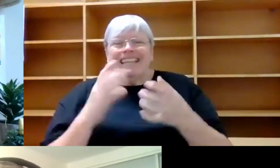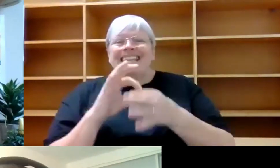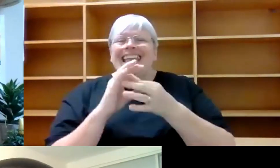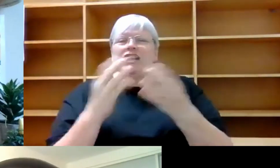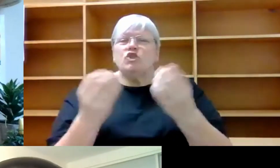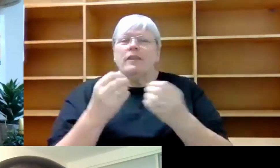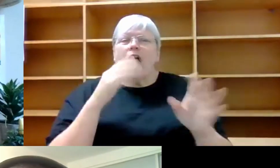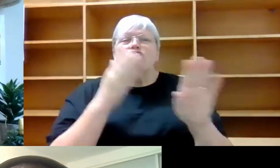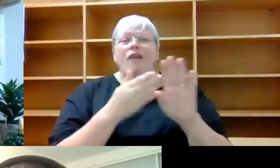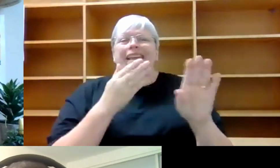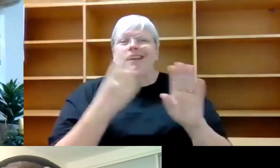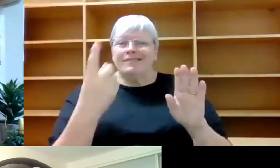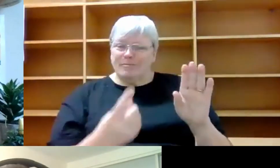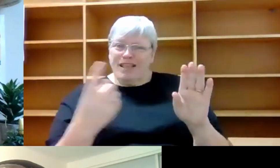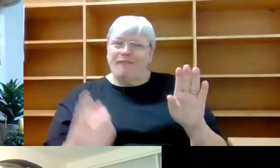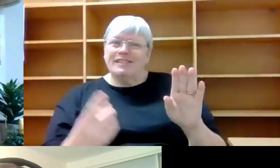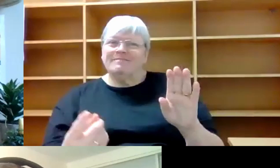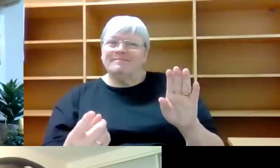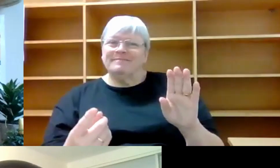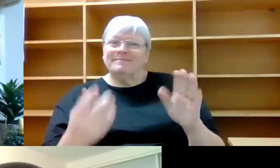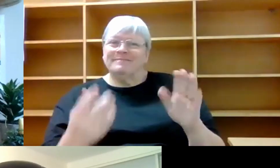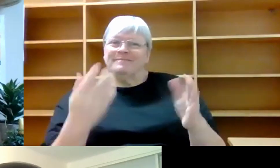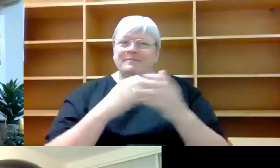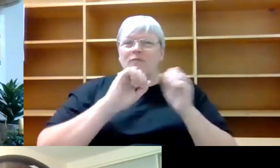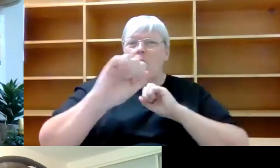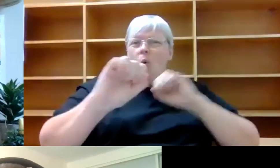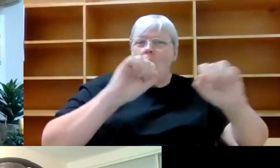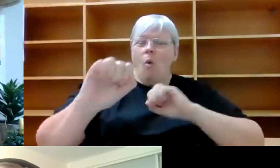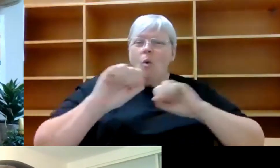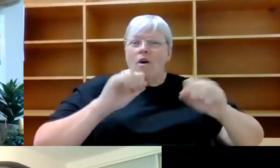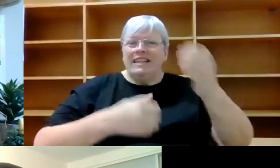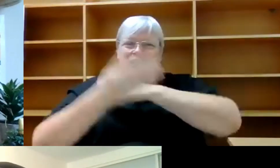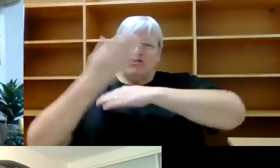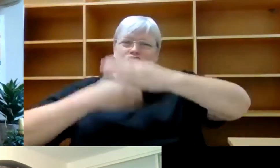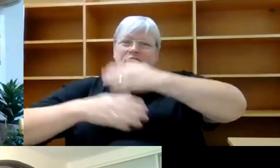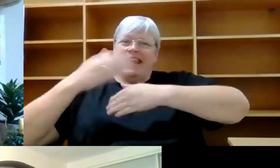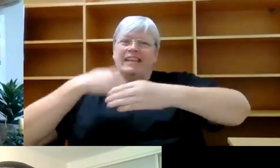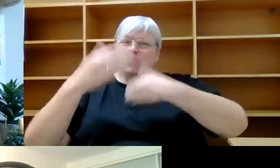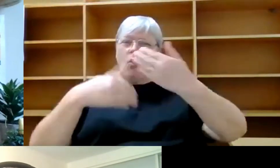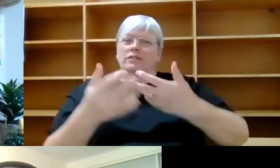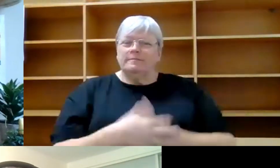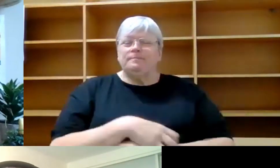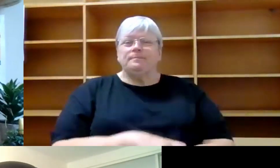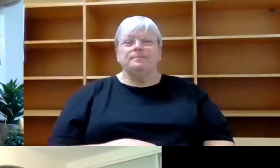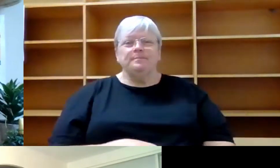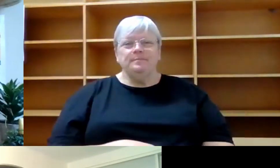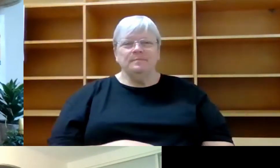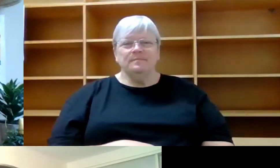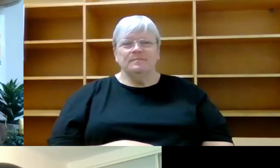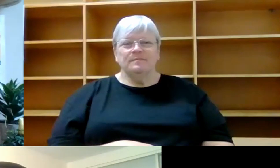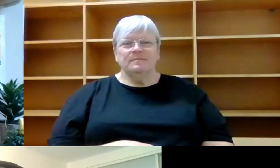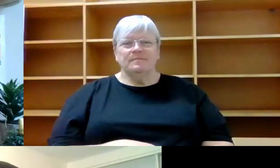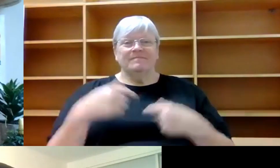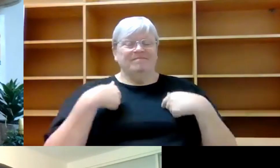could recognize themselves or recognize their own kind of history and so on. And so